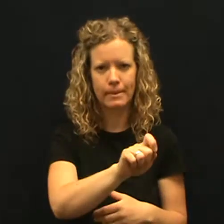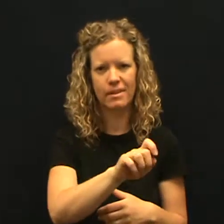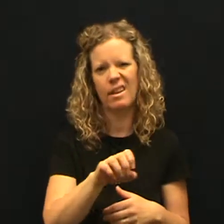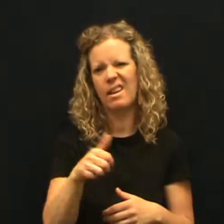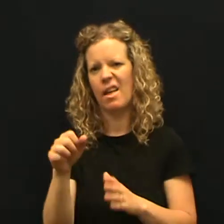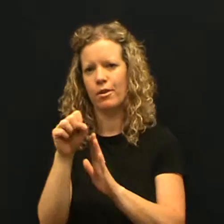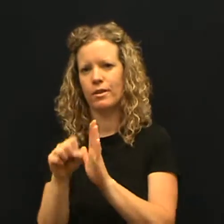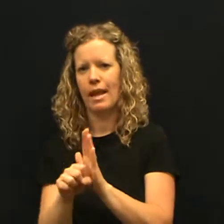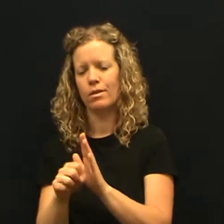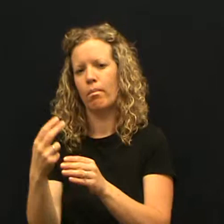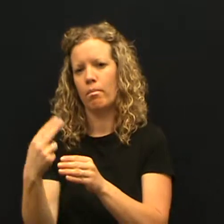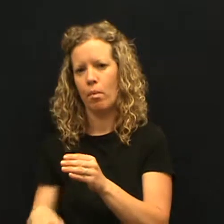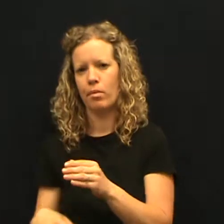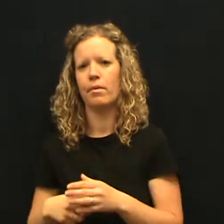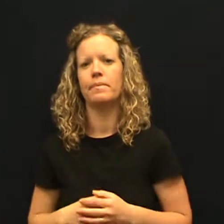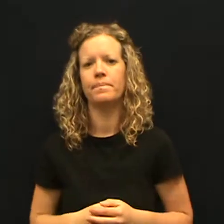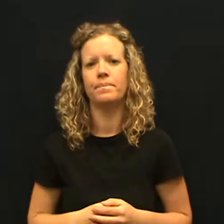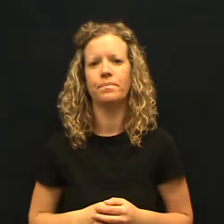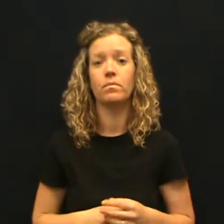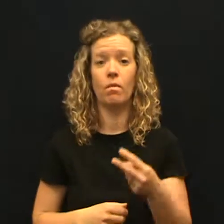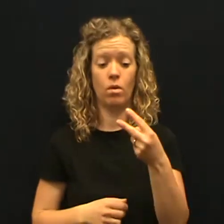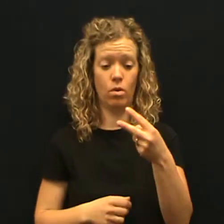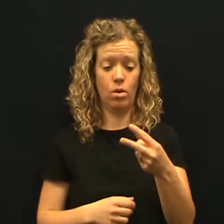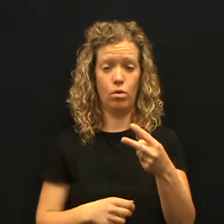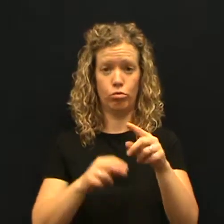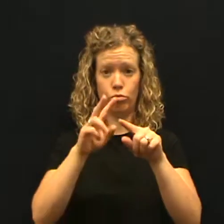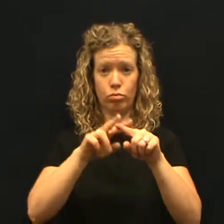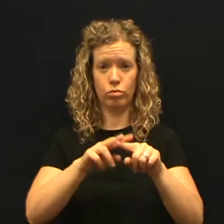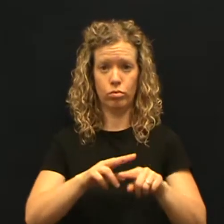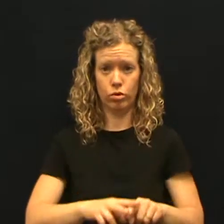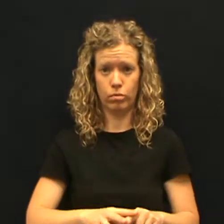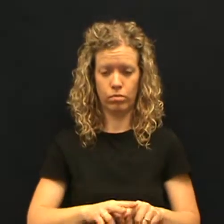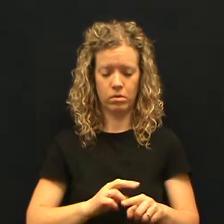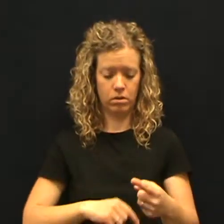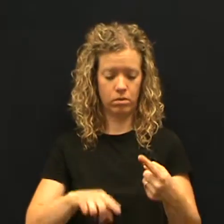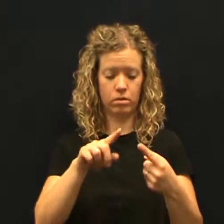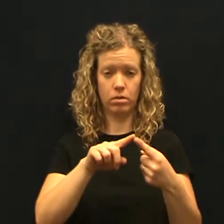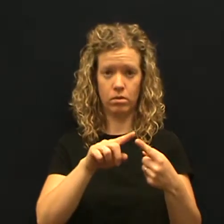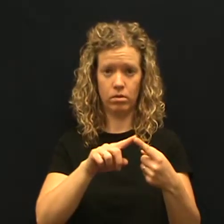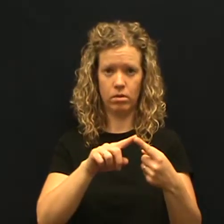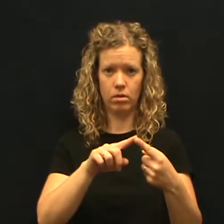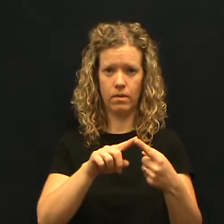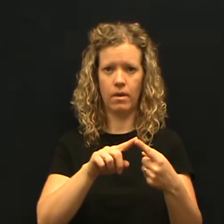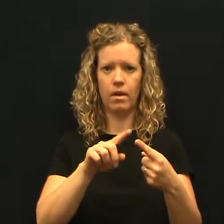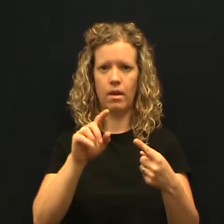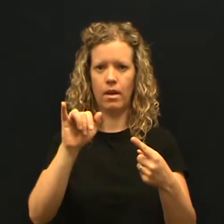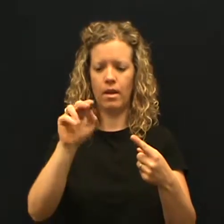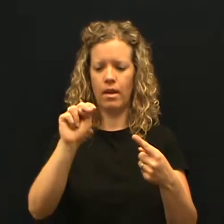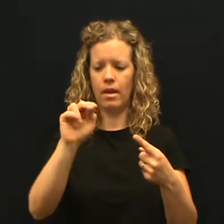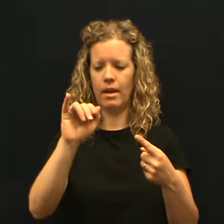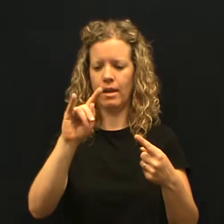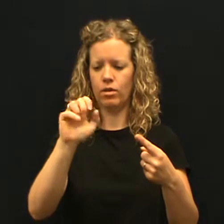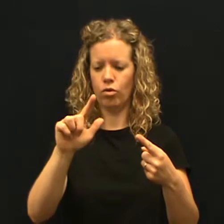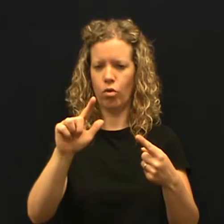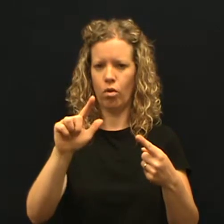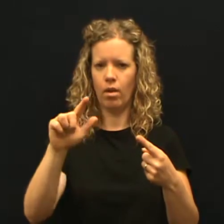So two different terms we're going to look at here. One is called an initial public offering,